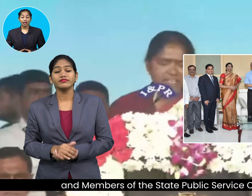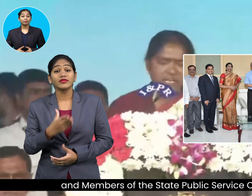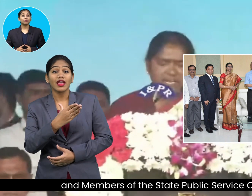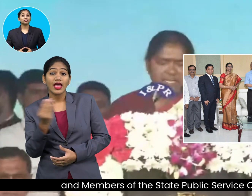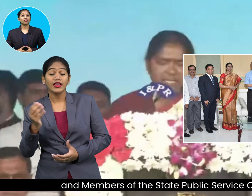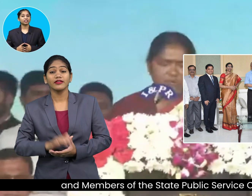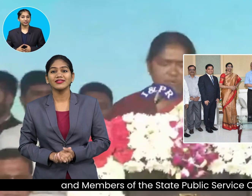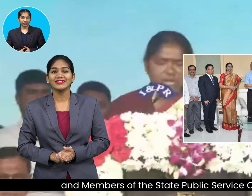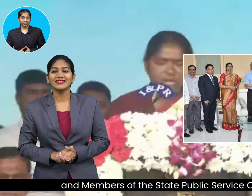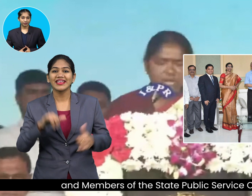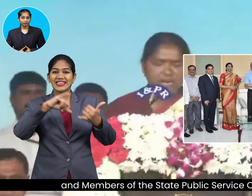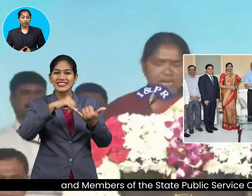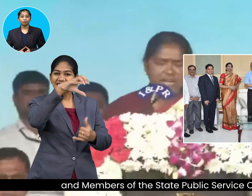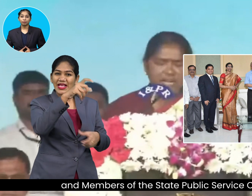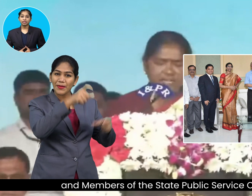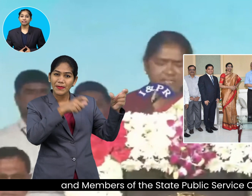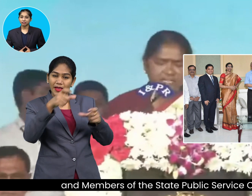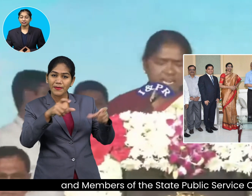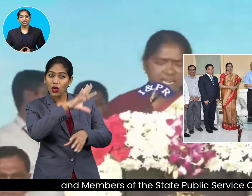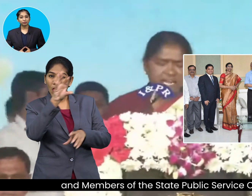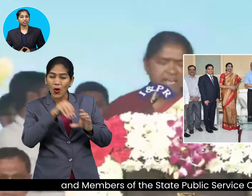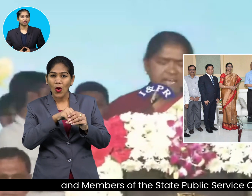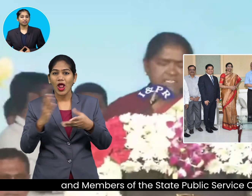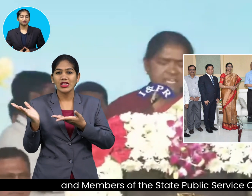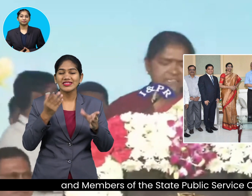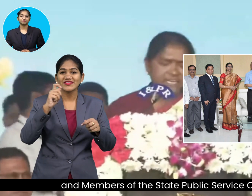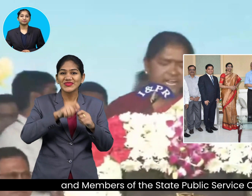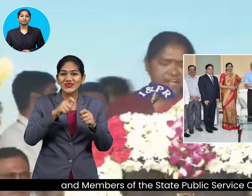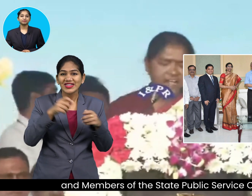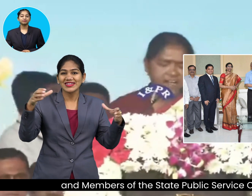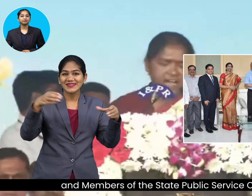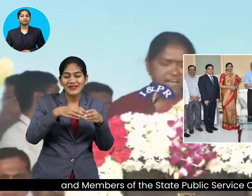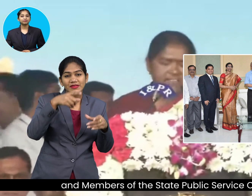and members of the State Public Service Commission.